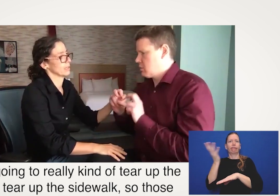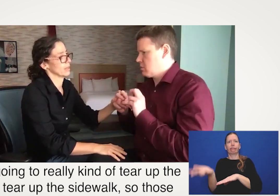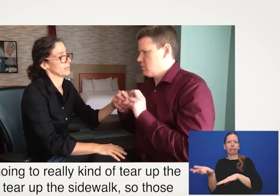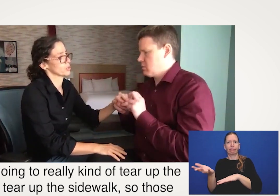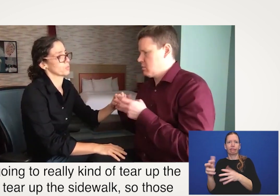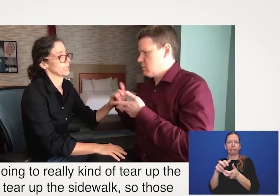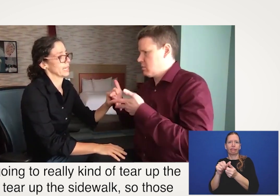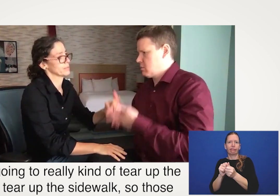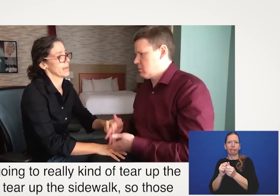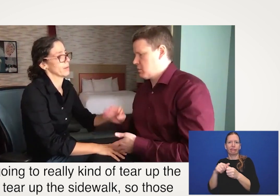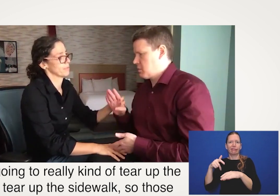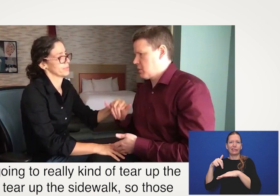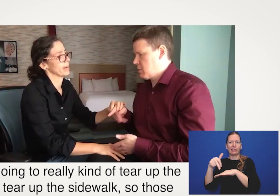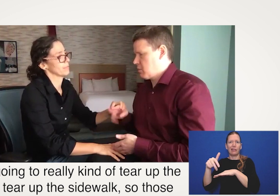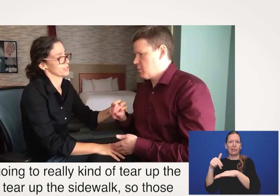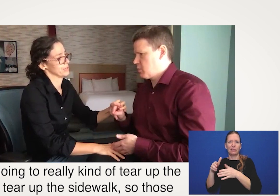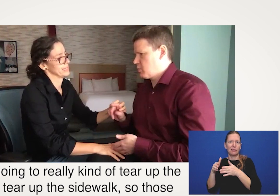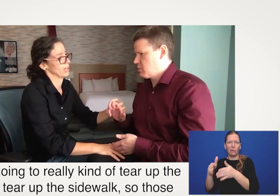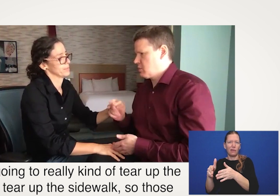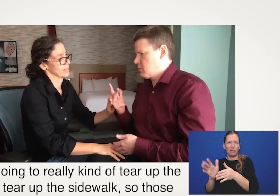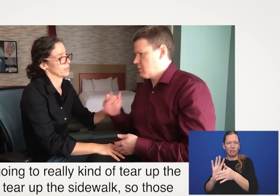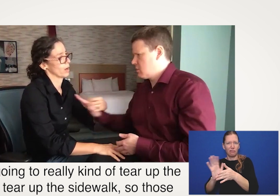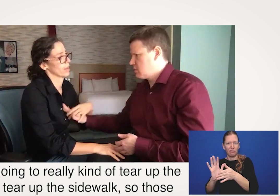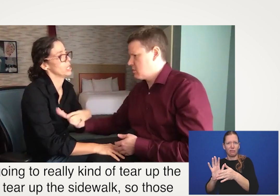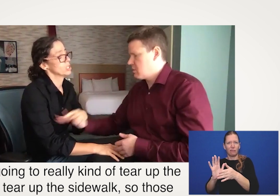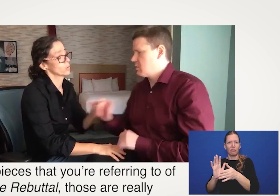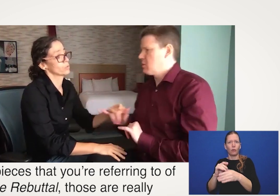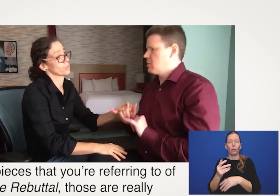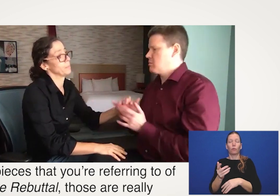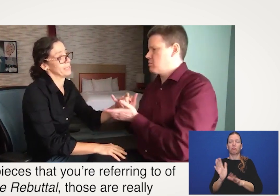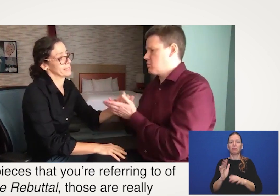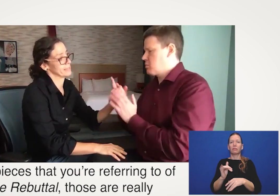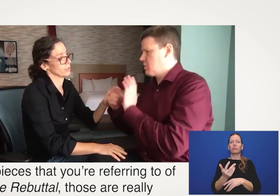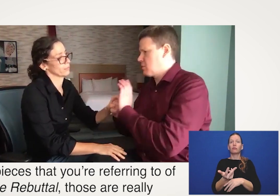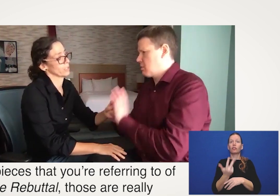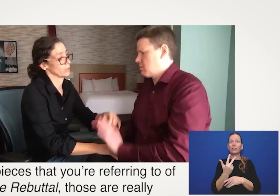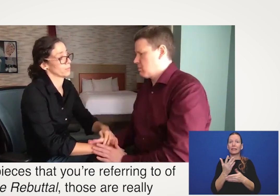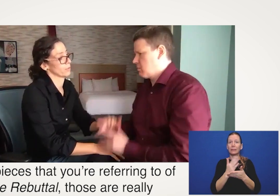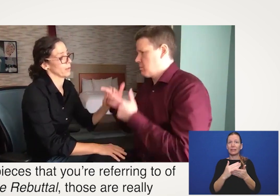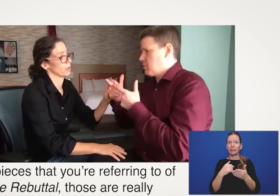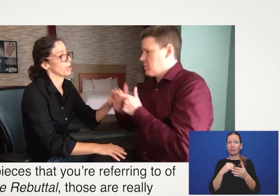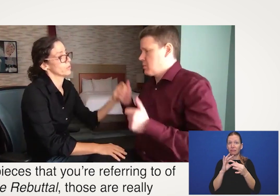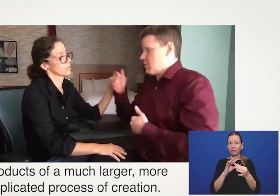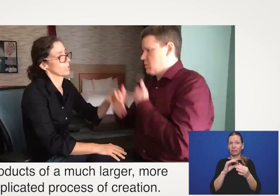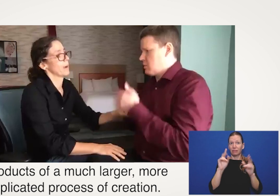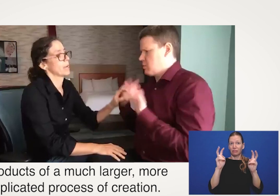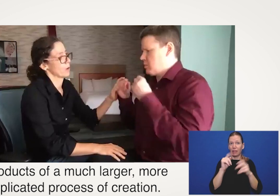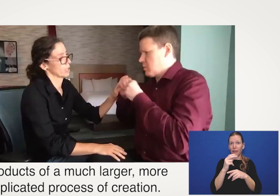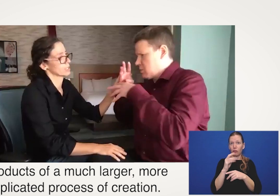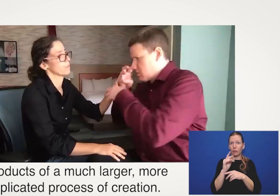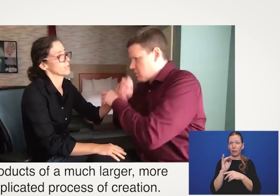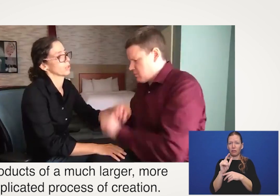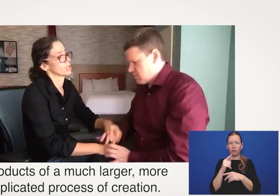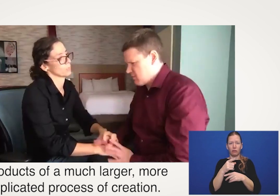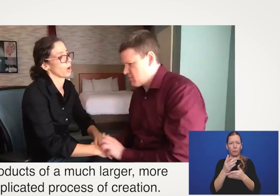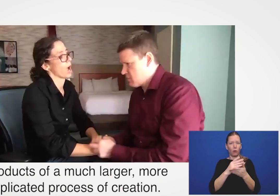going to just really kind of tear up the street, tear up the sidewalk. So those three pieces that you're referring to of the rebuttal, those are really byproducts